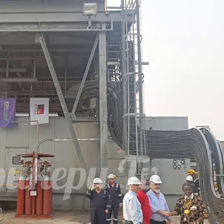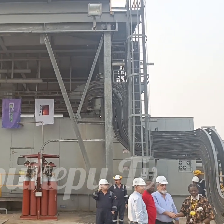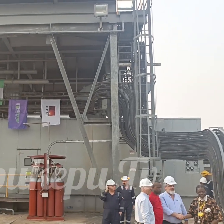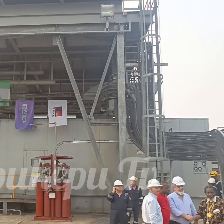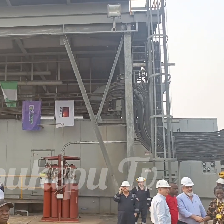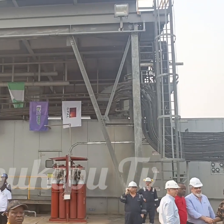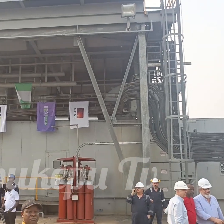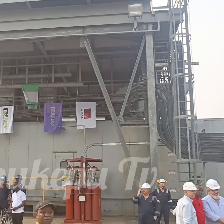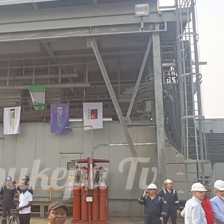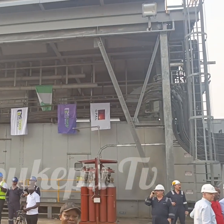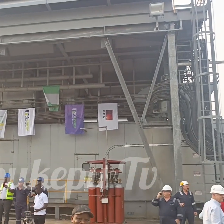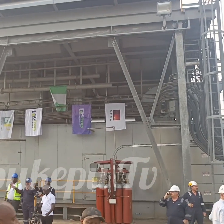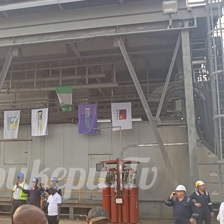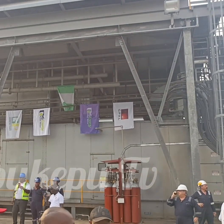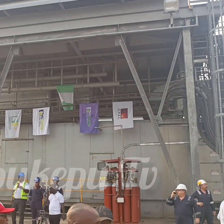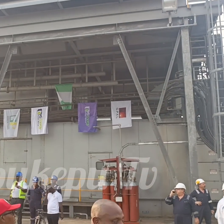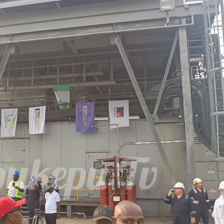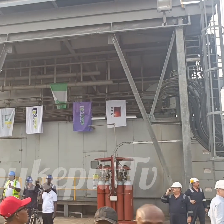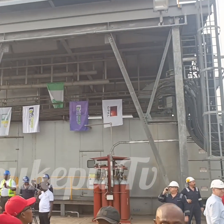This is